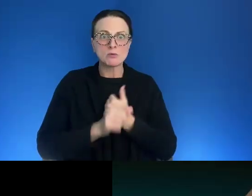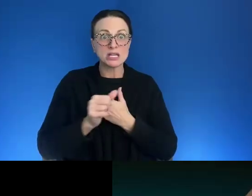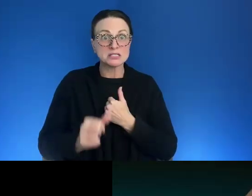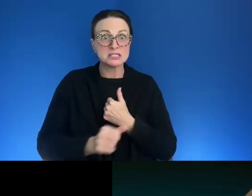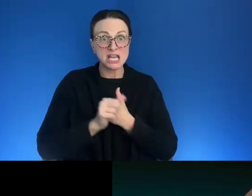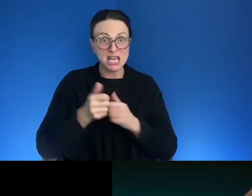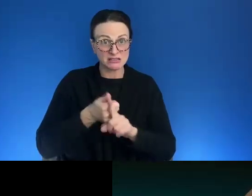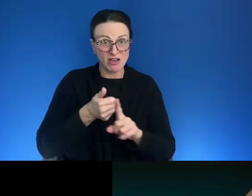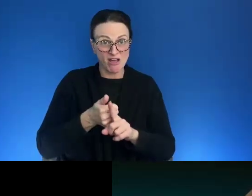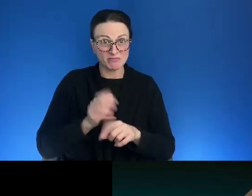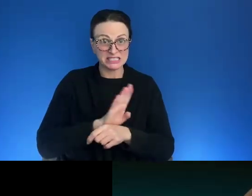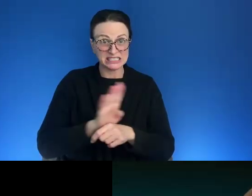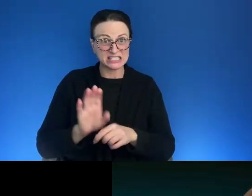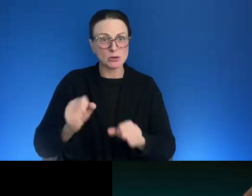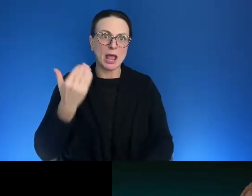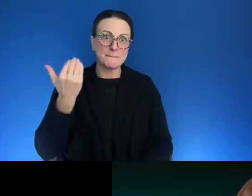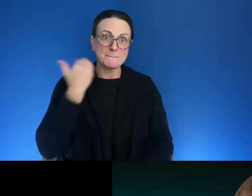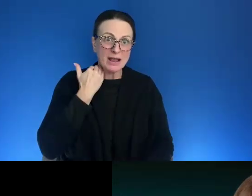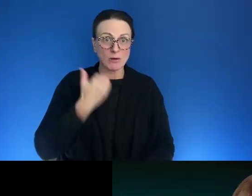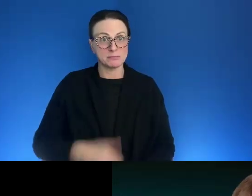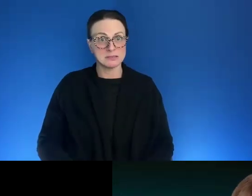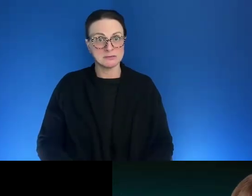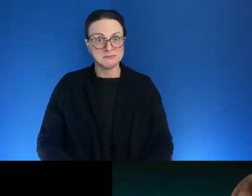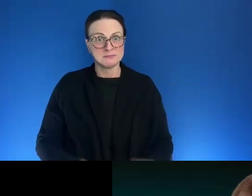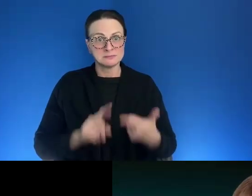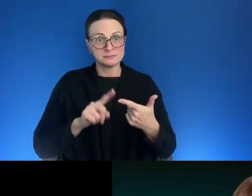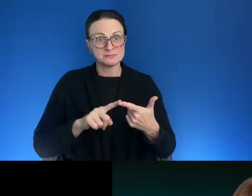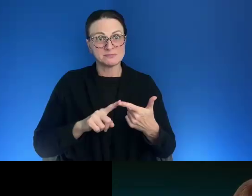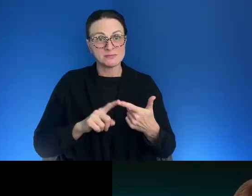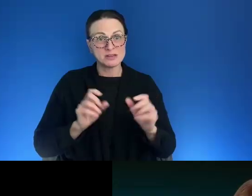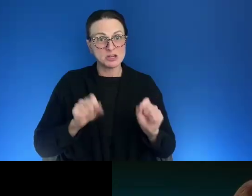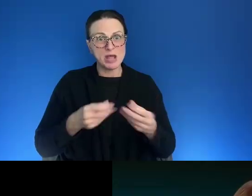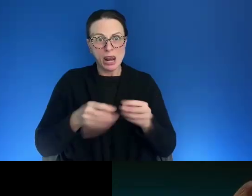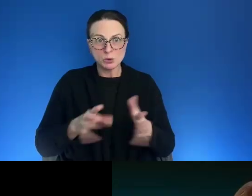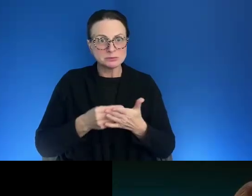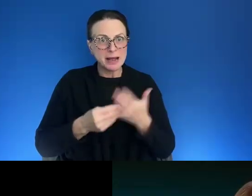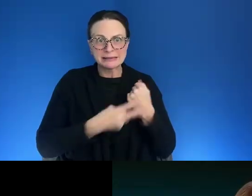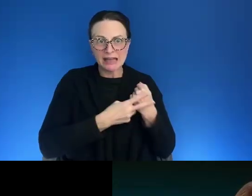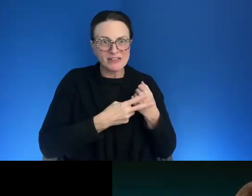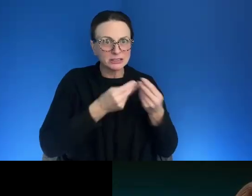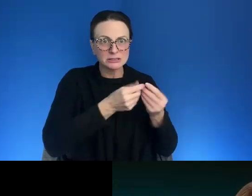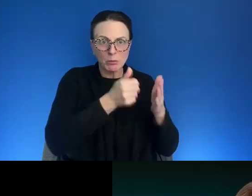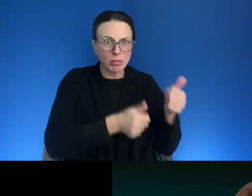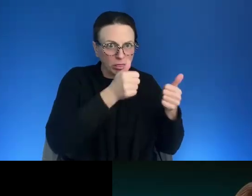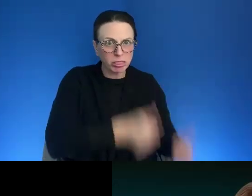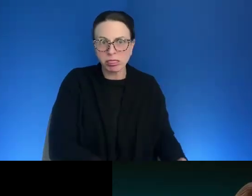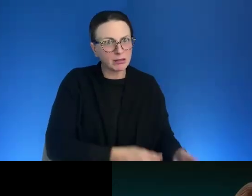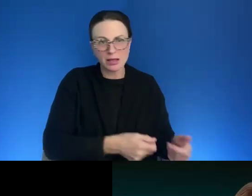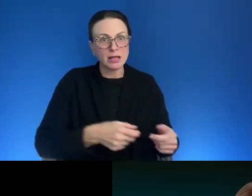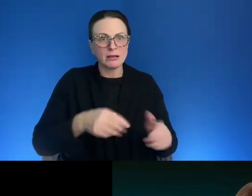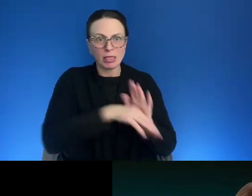into self-employment. You can go bankrupt, you can lose your savings, your credit score can